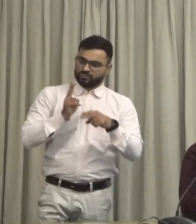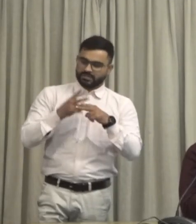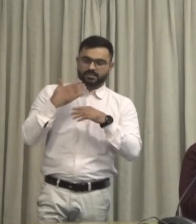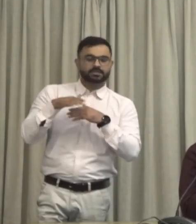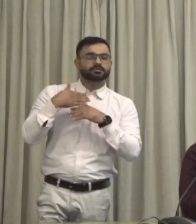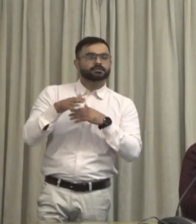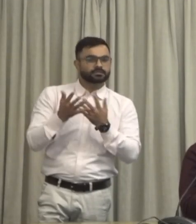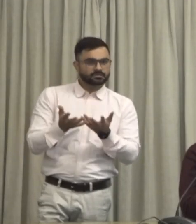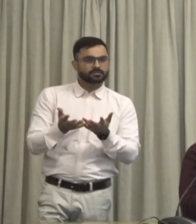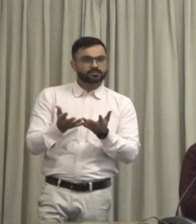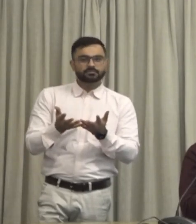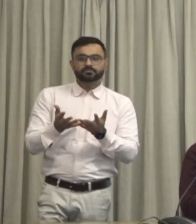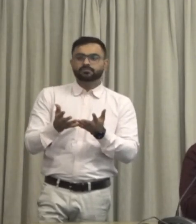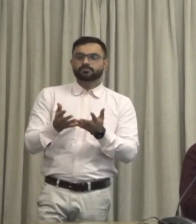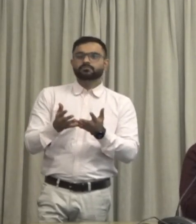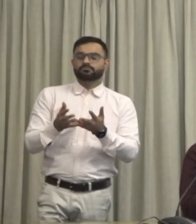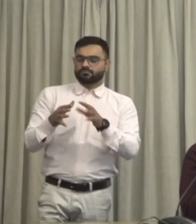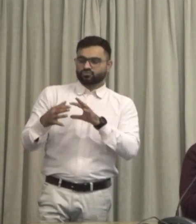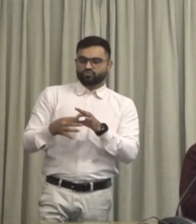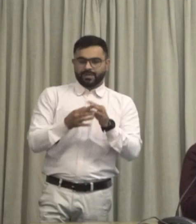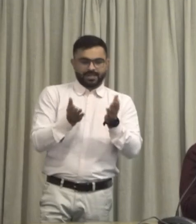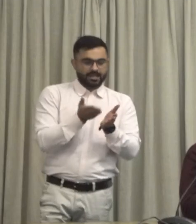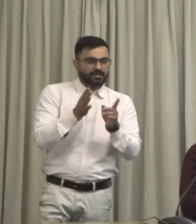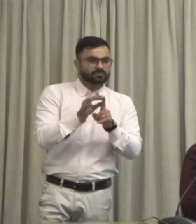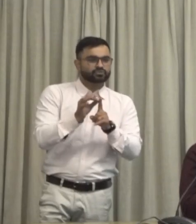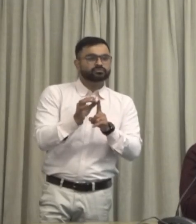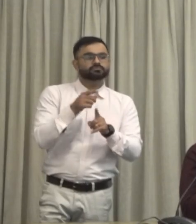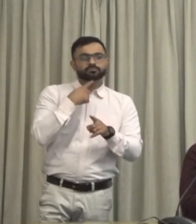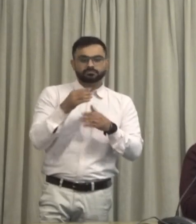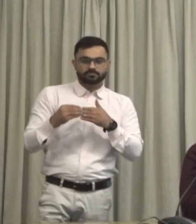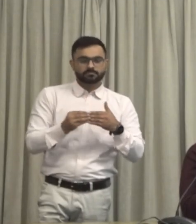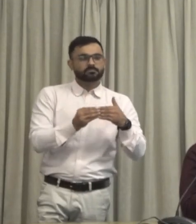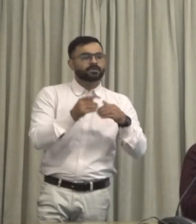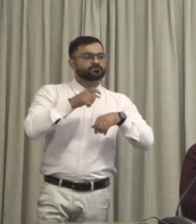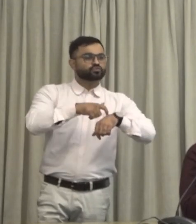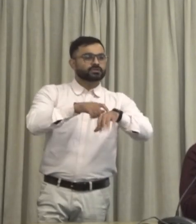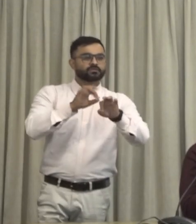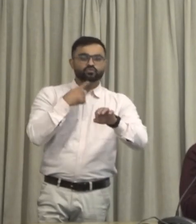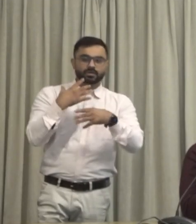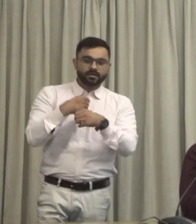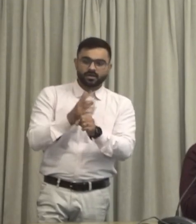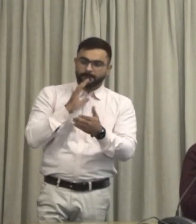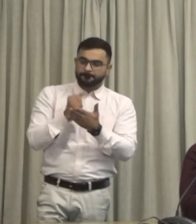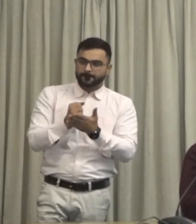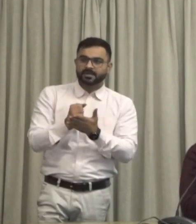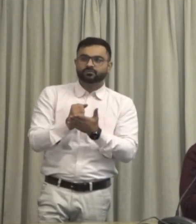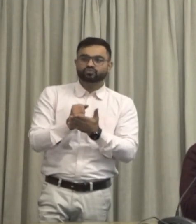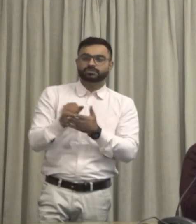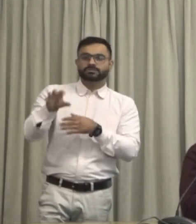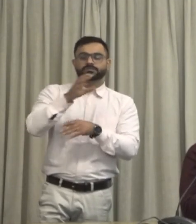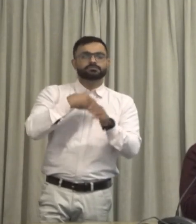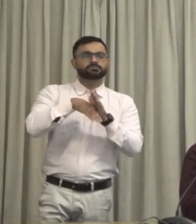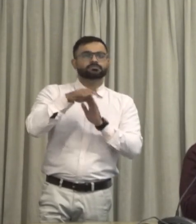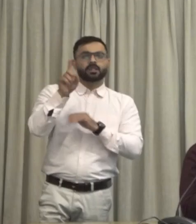continuing artificial nutrition and hydration through a PEG tube for a man who had been in a permanent vegetative state for